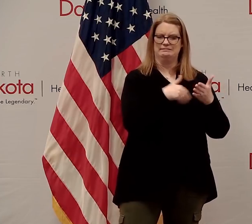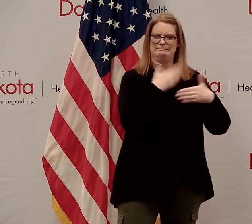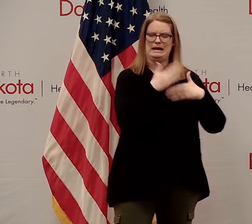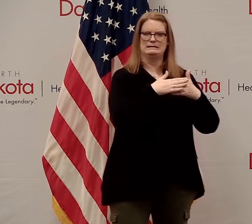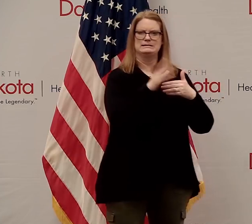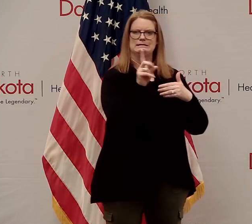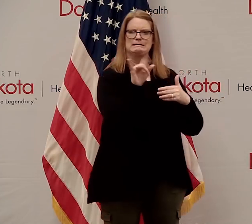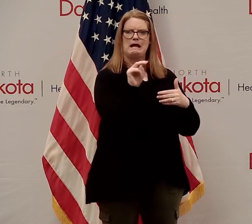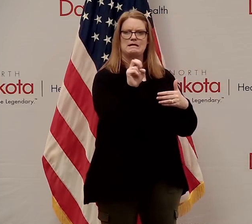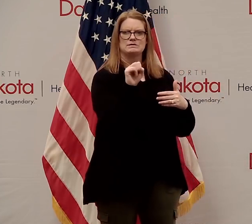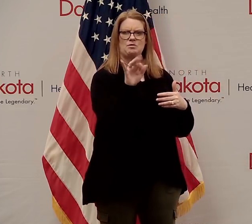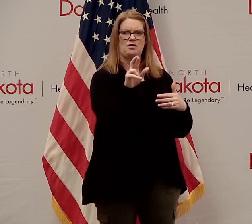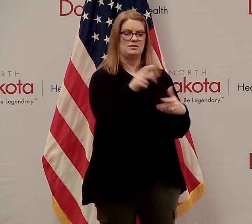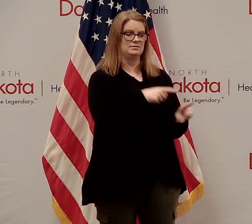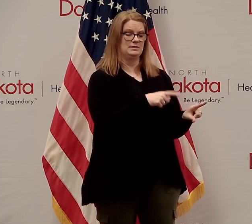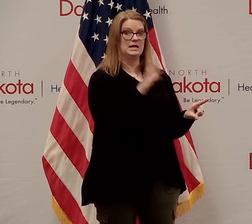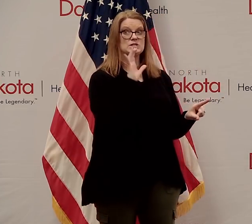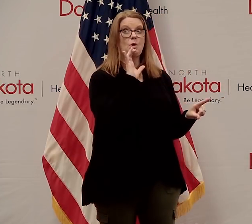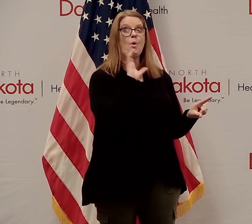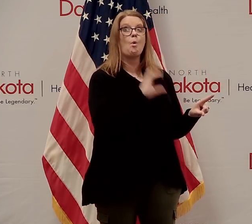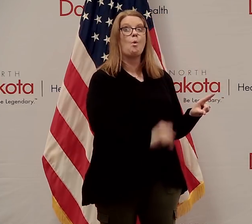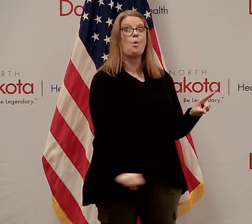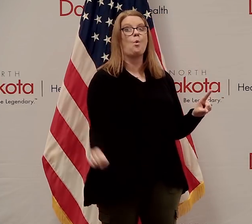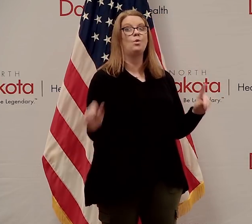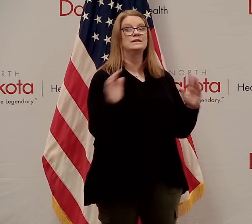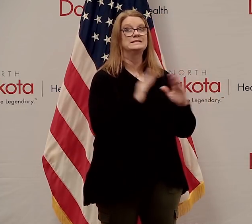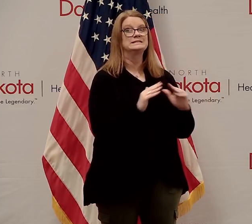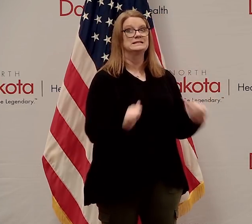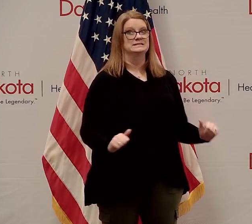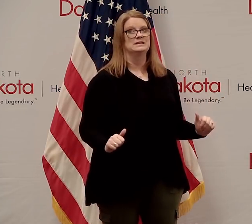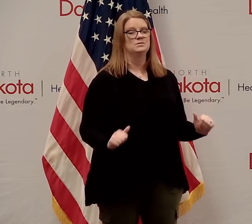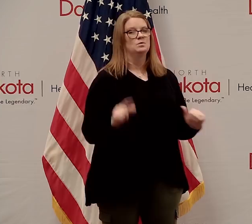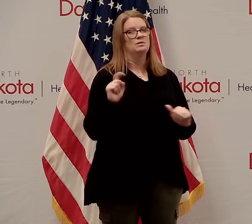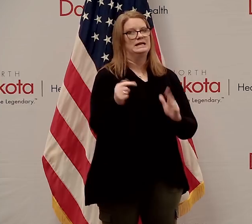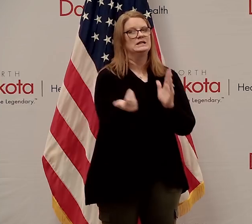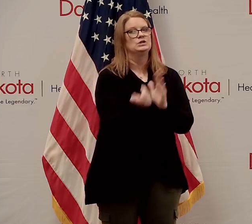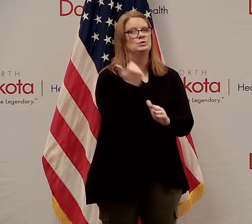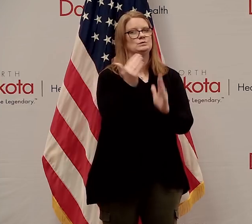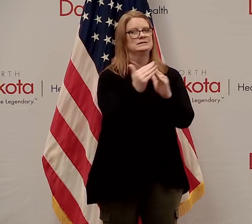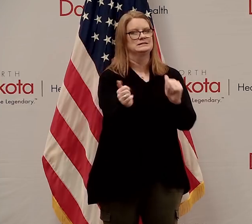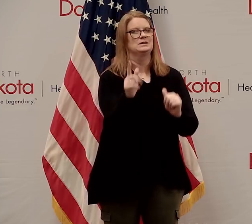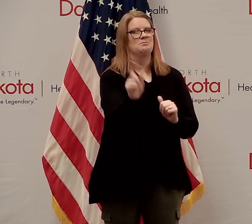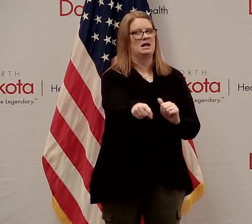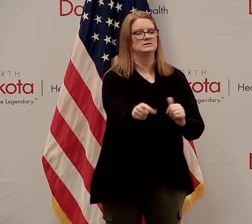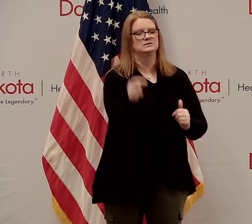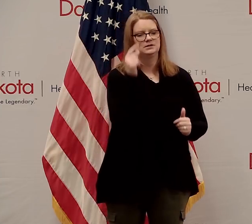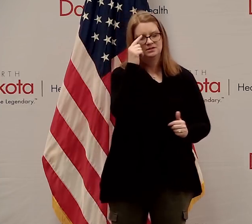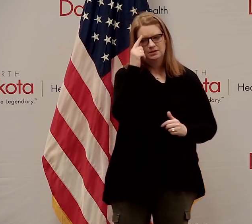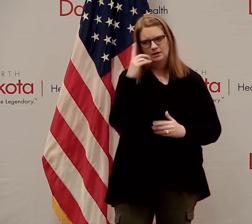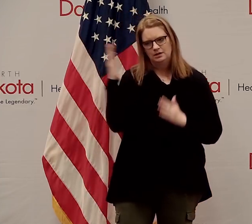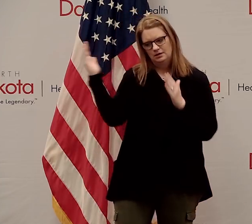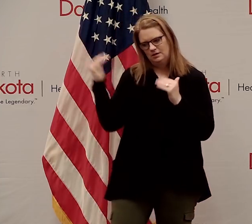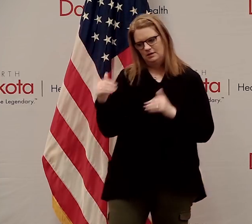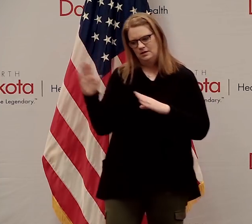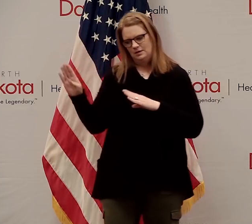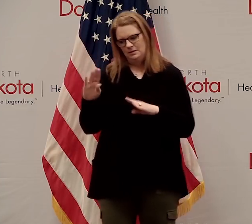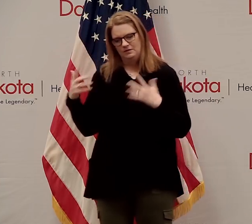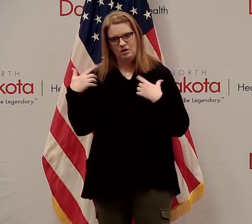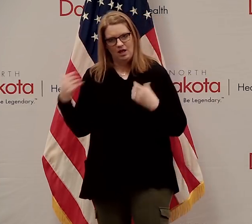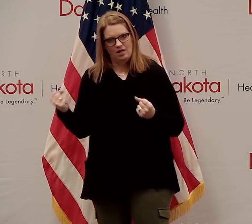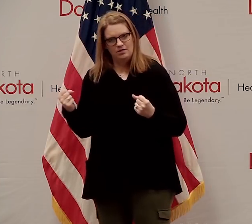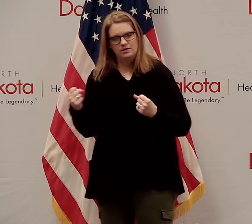it is we will be happy to see that replaced after we get through this. Next topic, a behavioral health